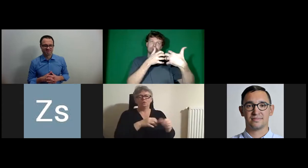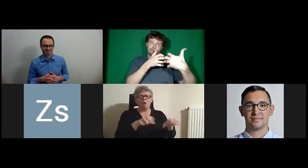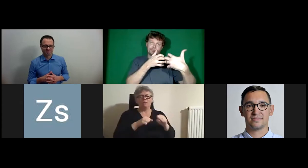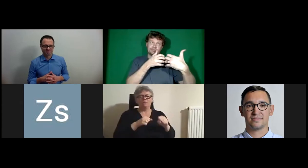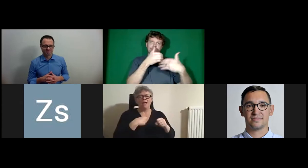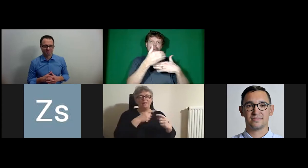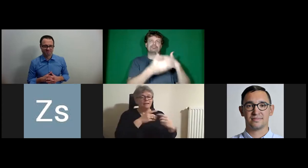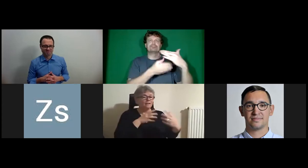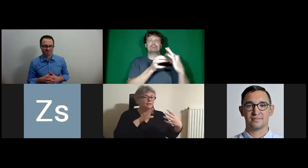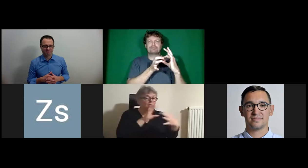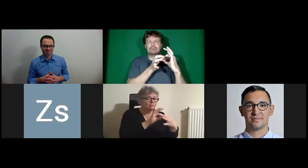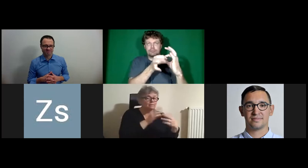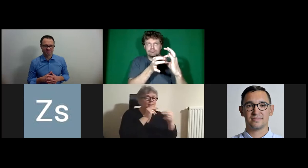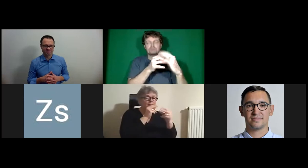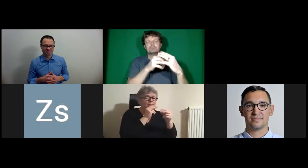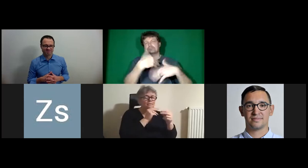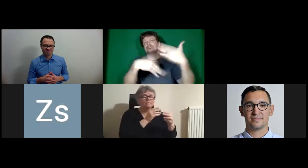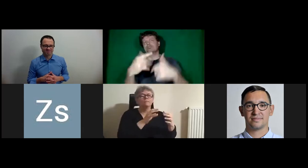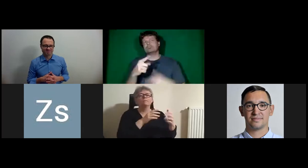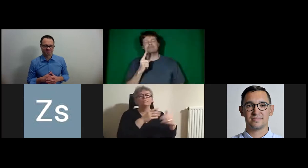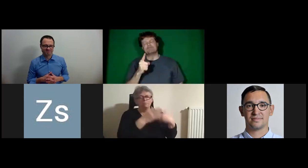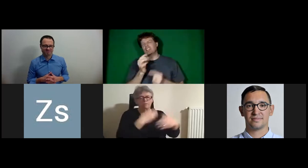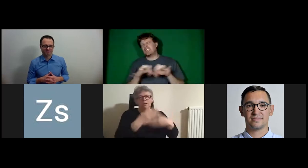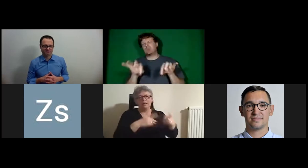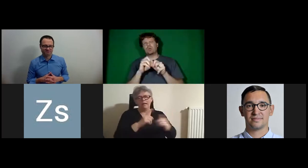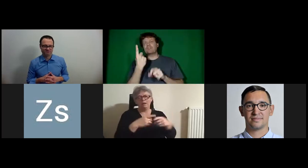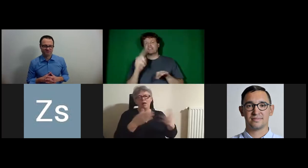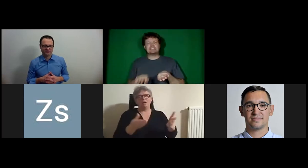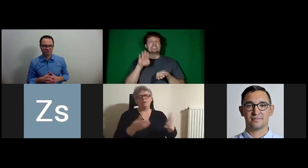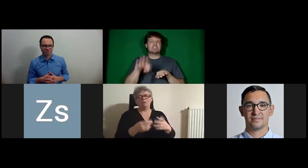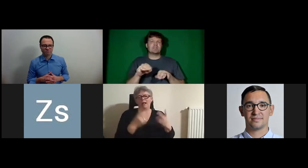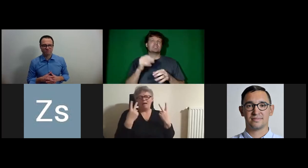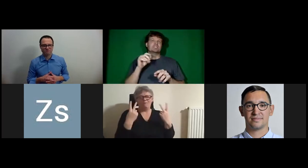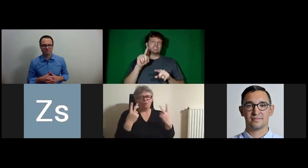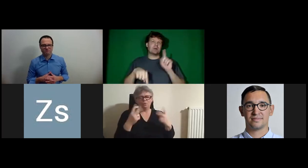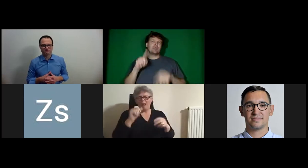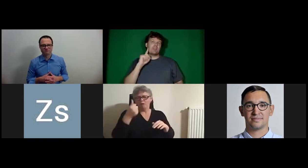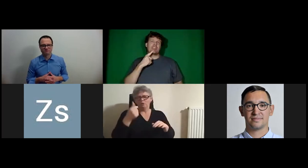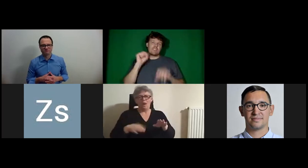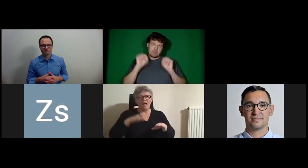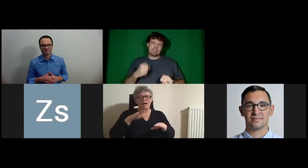can't communicate. And number one is communication. Make sure you can communicate